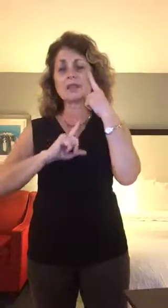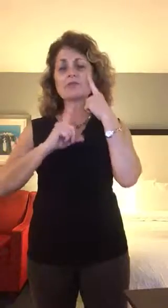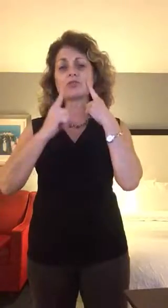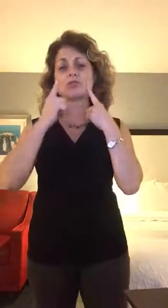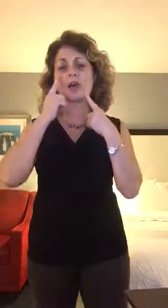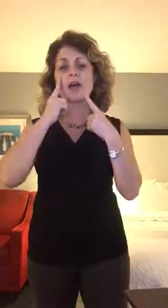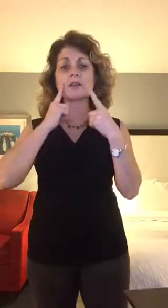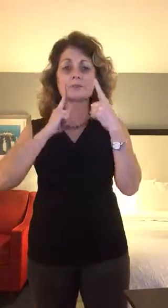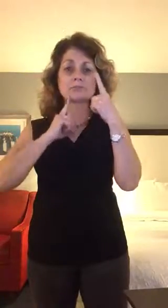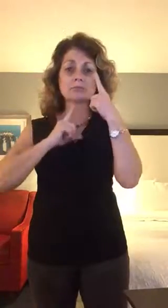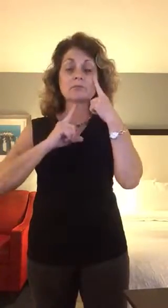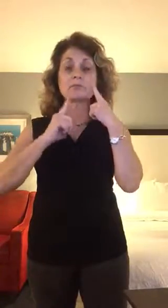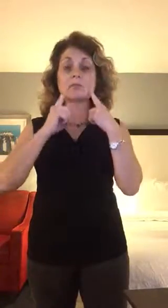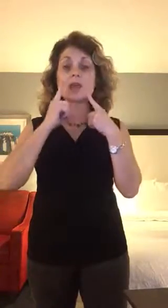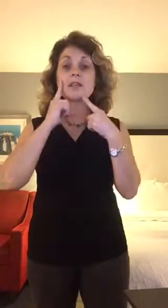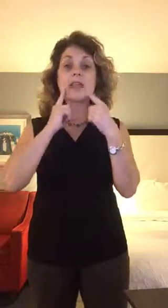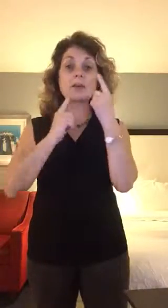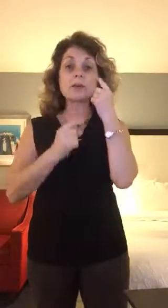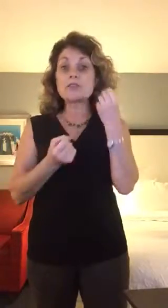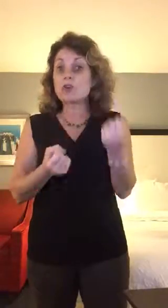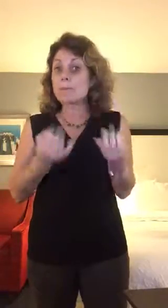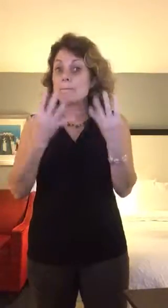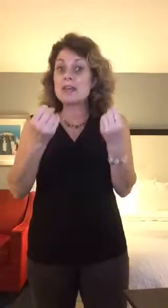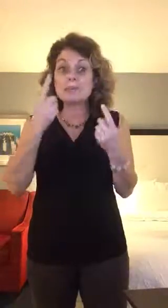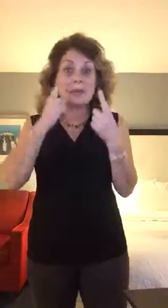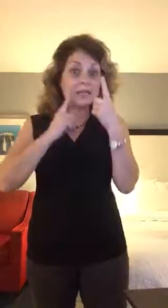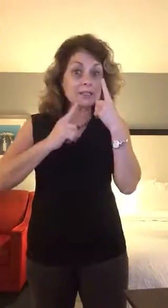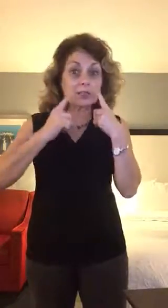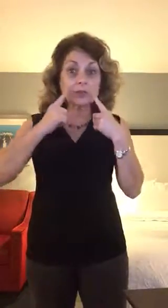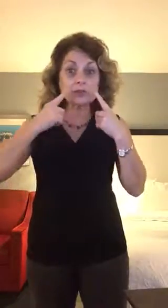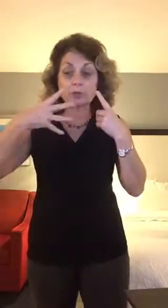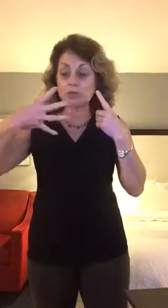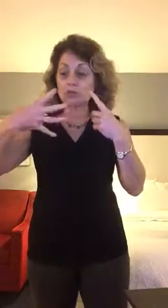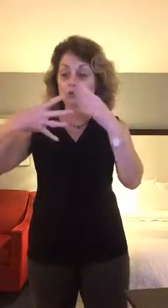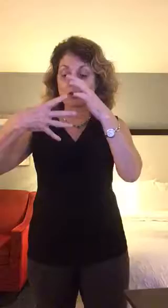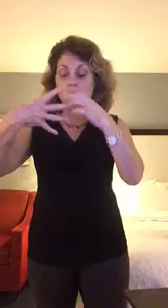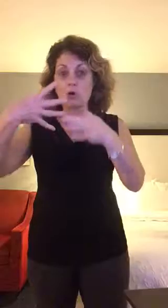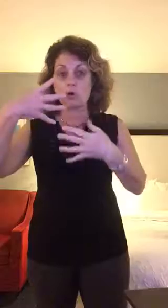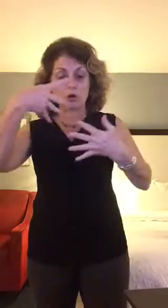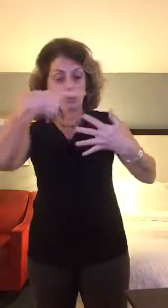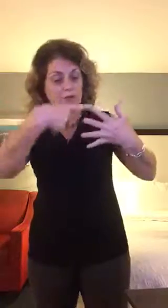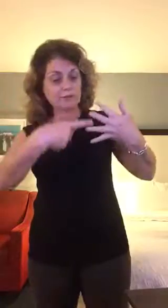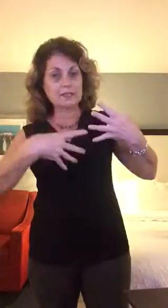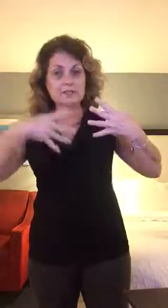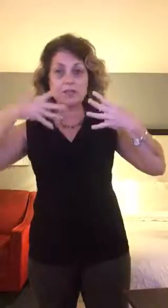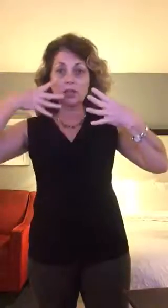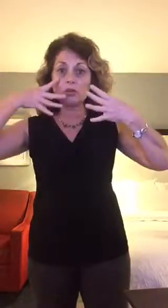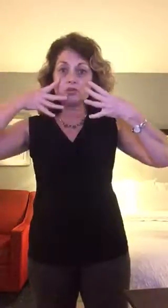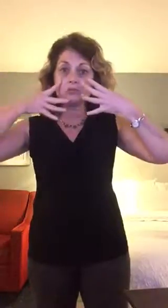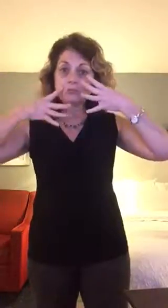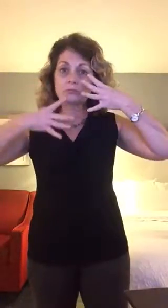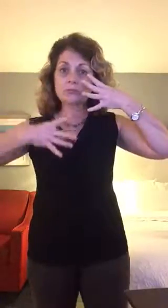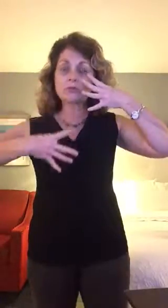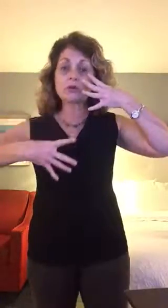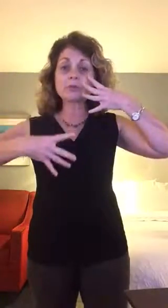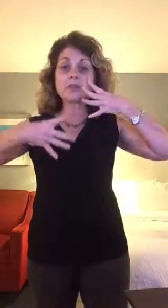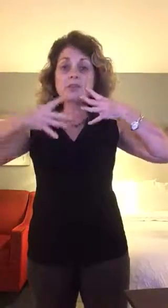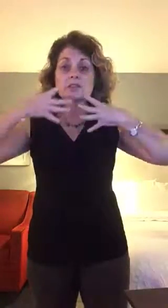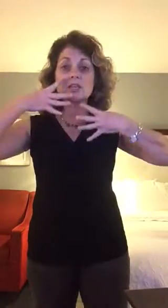for cry. Now, if there are many, many tears, we could use all of these fingers represent